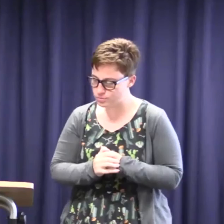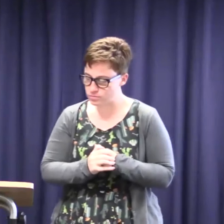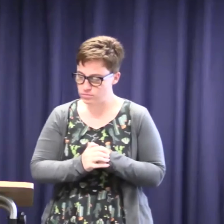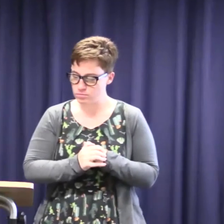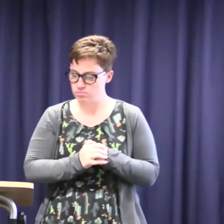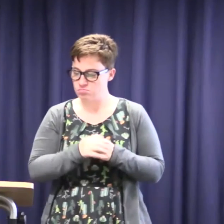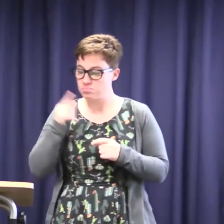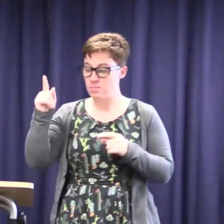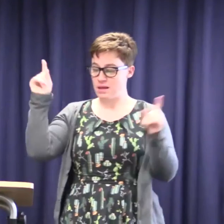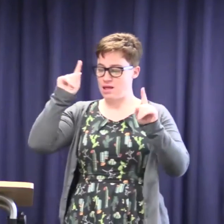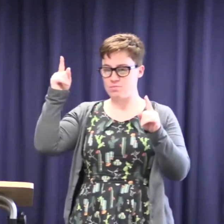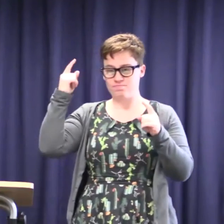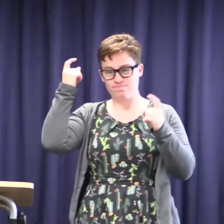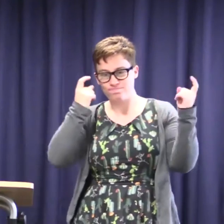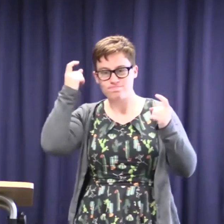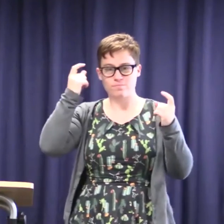their behalf.